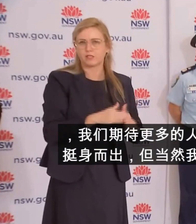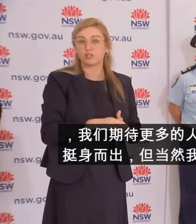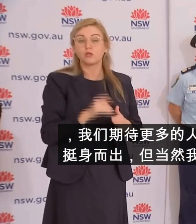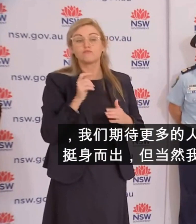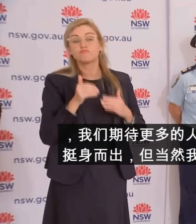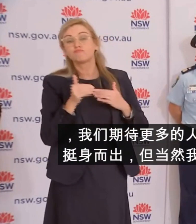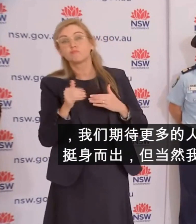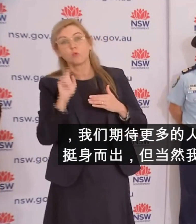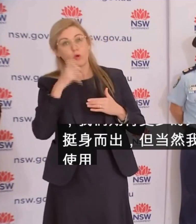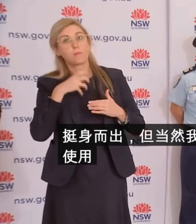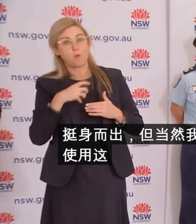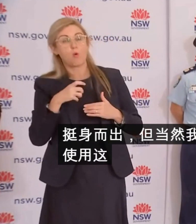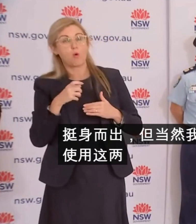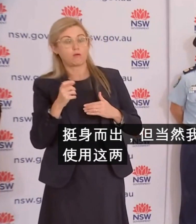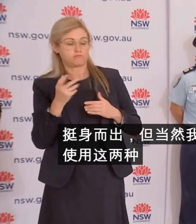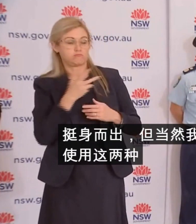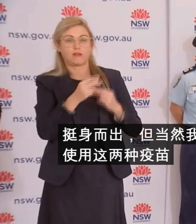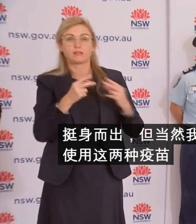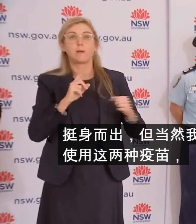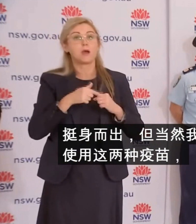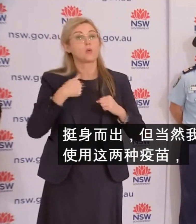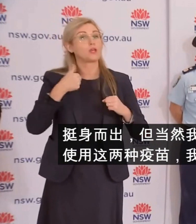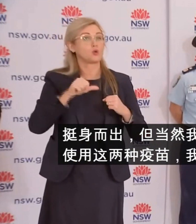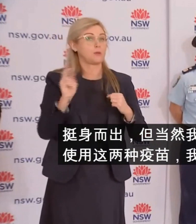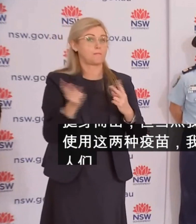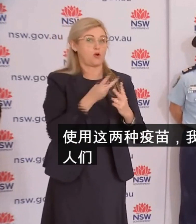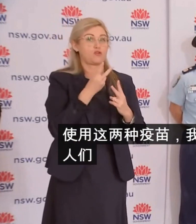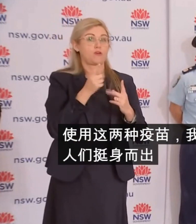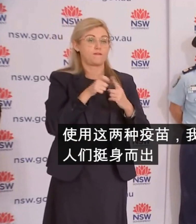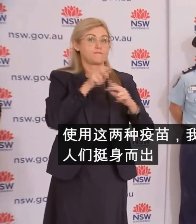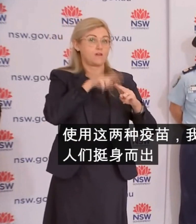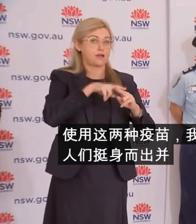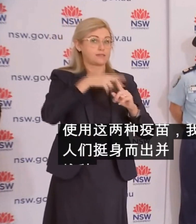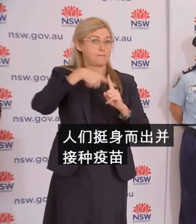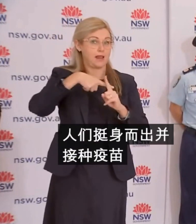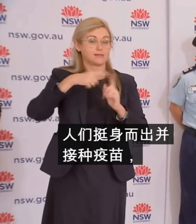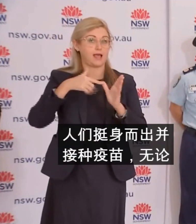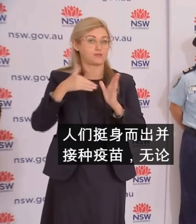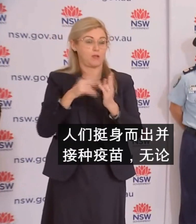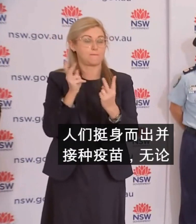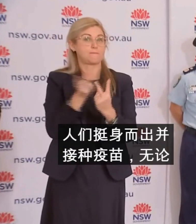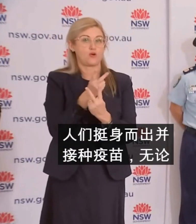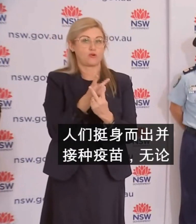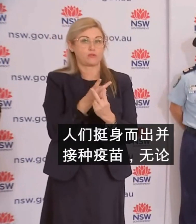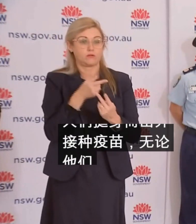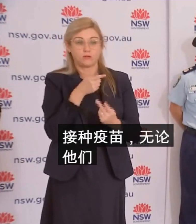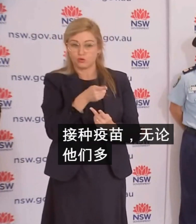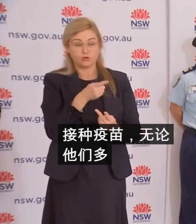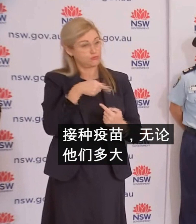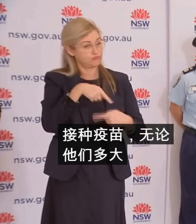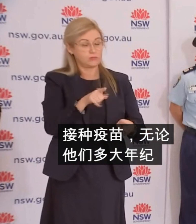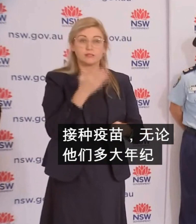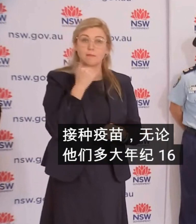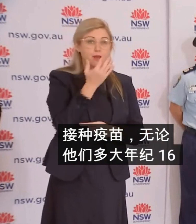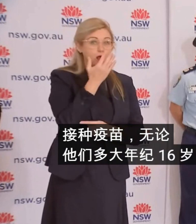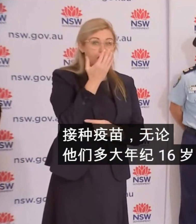But certainly we're maximising use of both vaccines. We're keen for people to come forward and get vaccinated, no matter how old they are